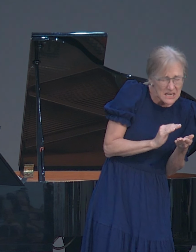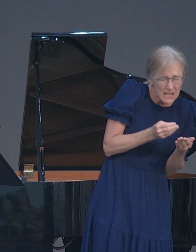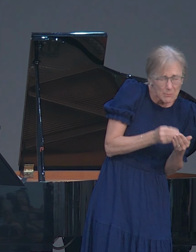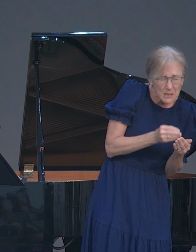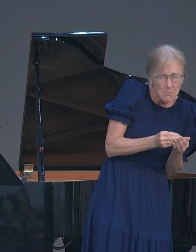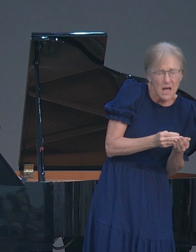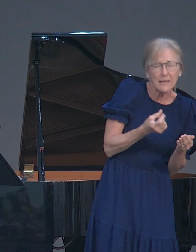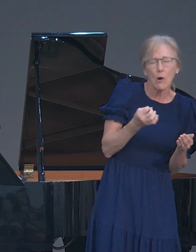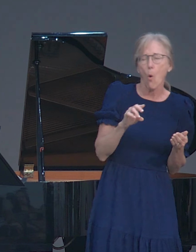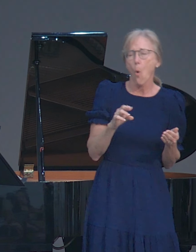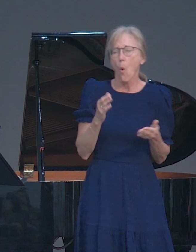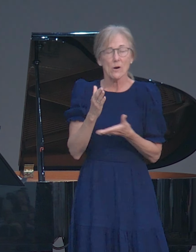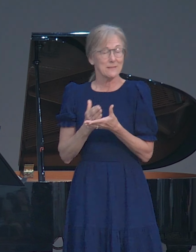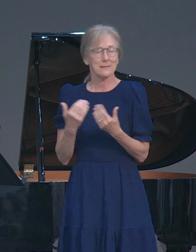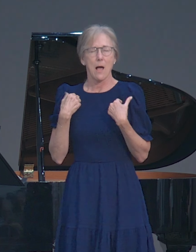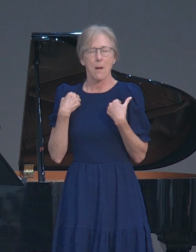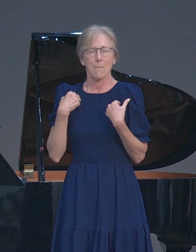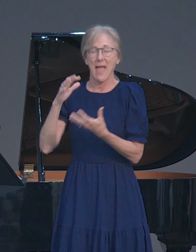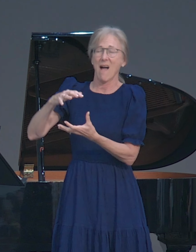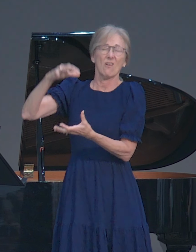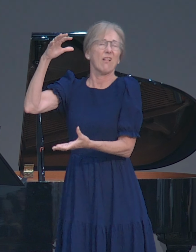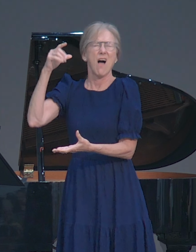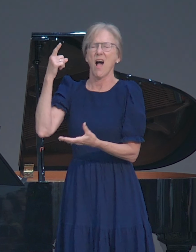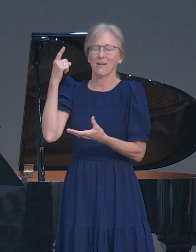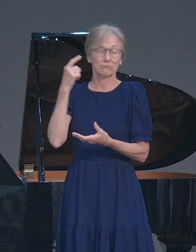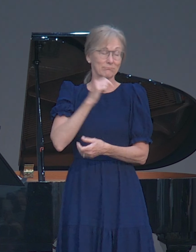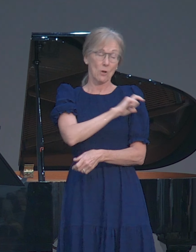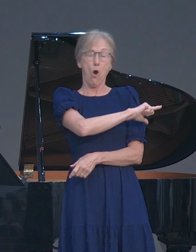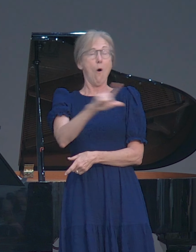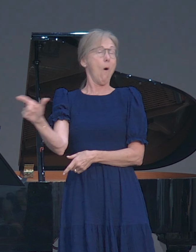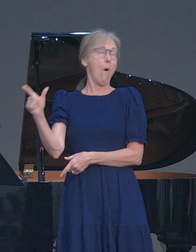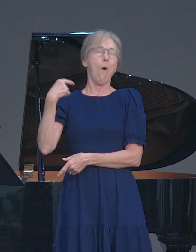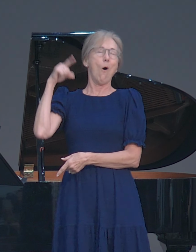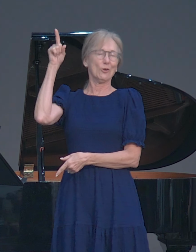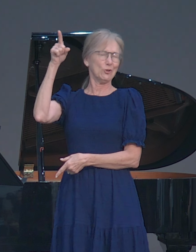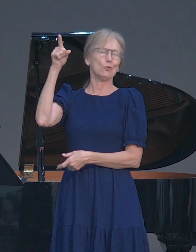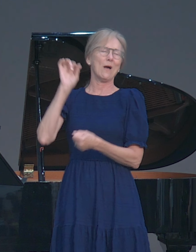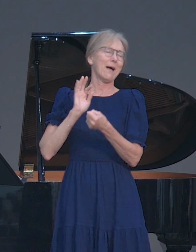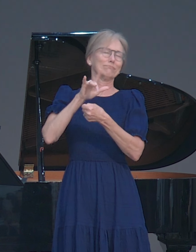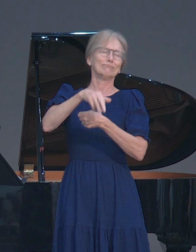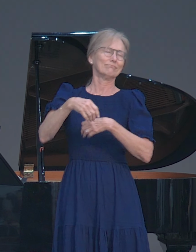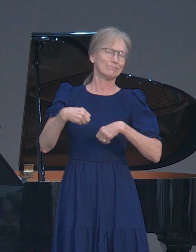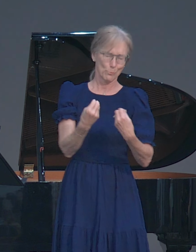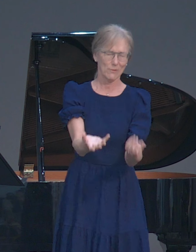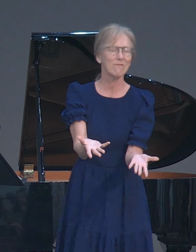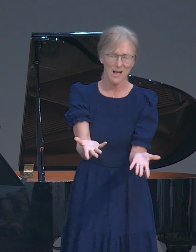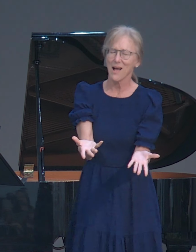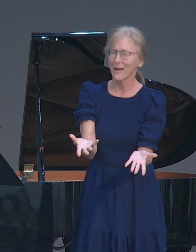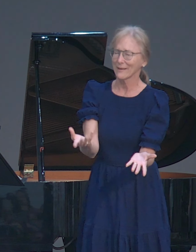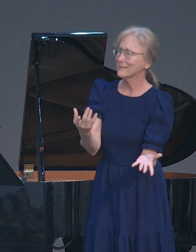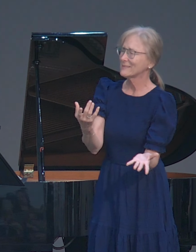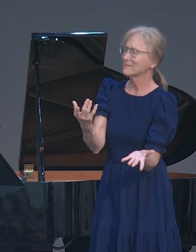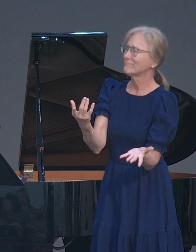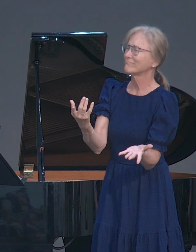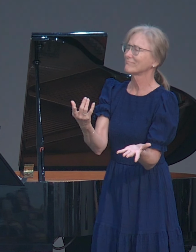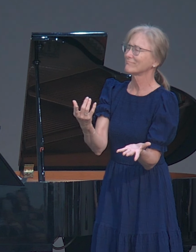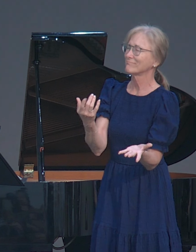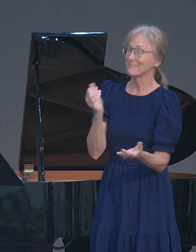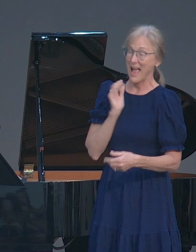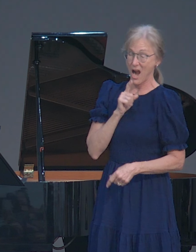money. You've blessed each one of us over the top. You've supplied each one of us with our truest